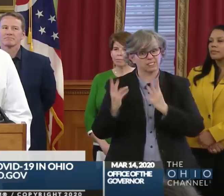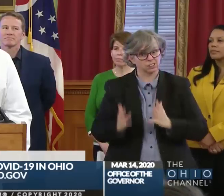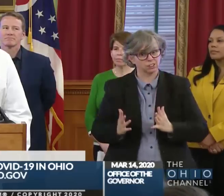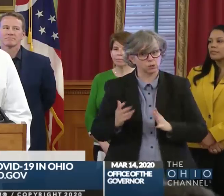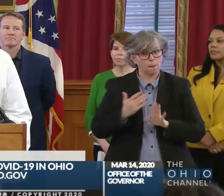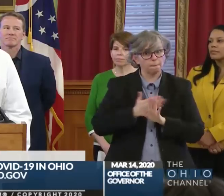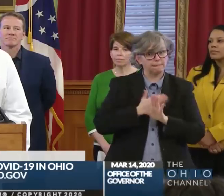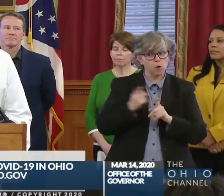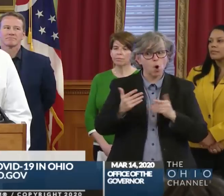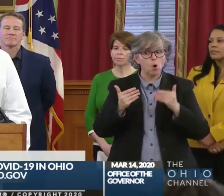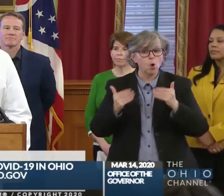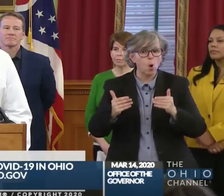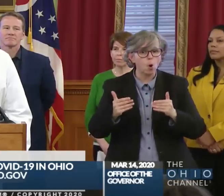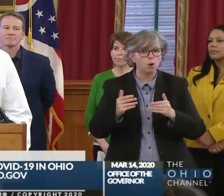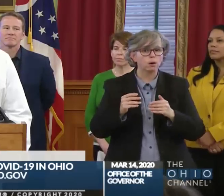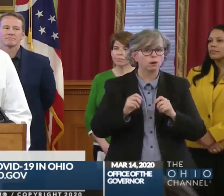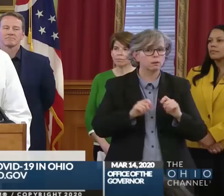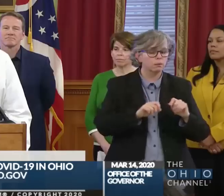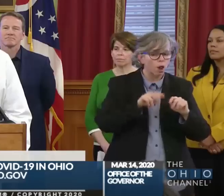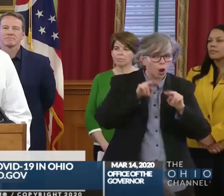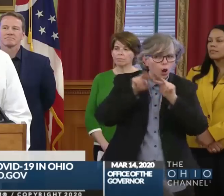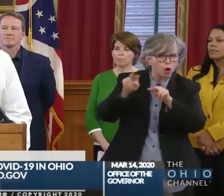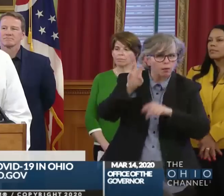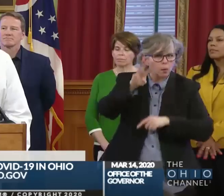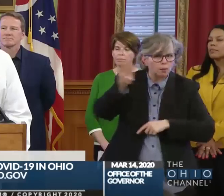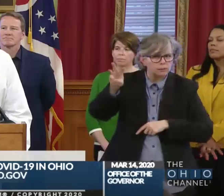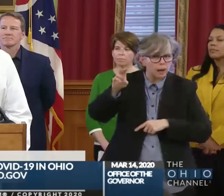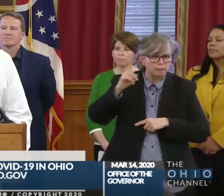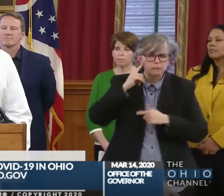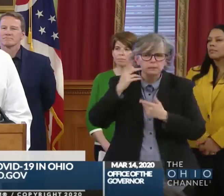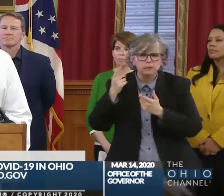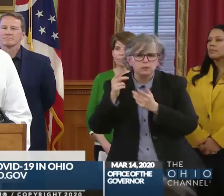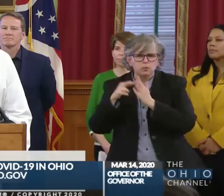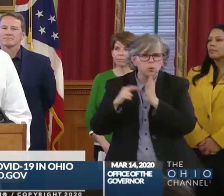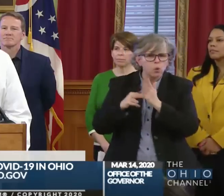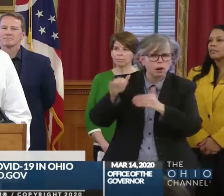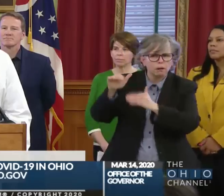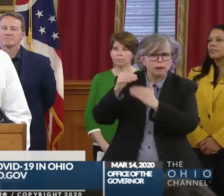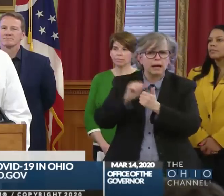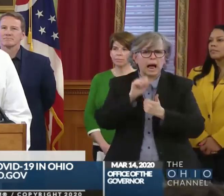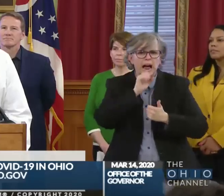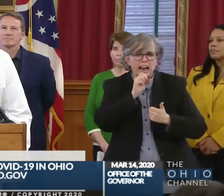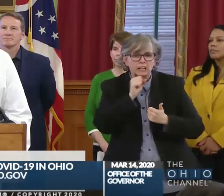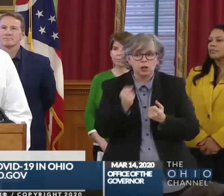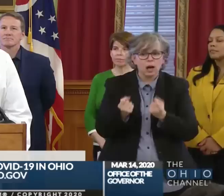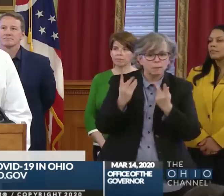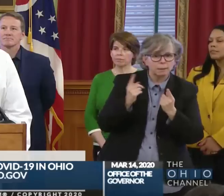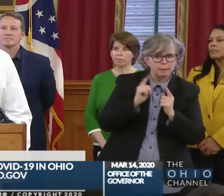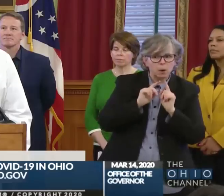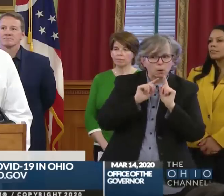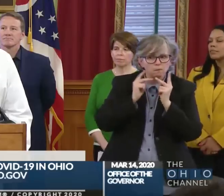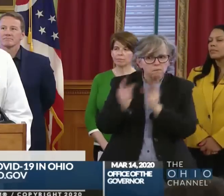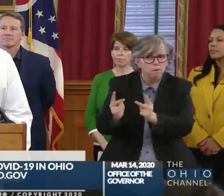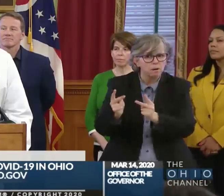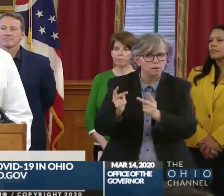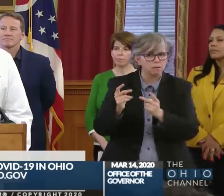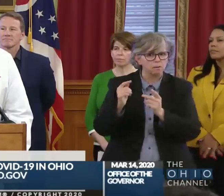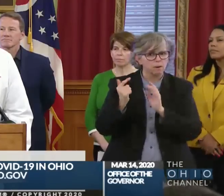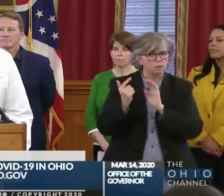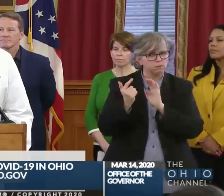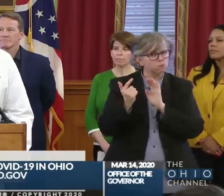aren't restrictions either around age, around the number of visitors in any given day or at any given time, to make sure that you're not going to